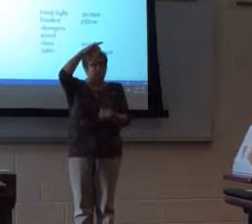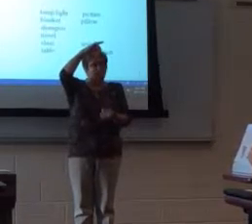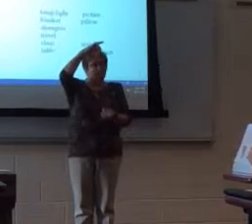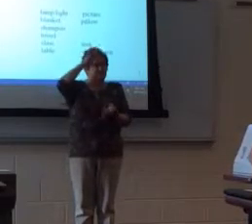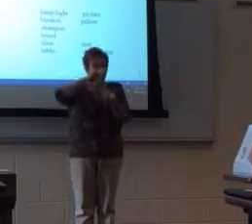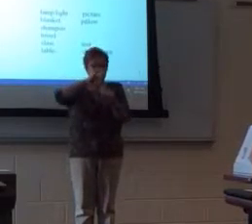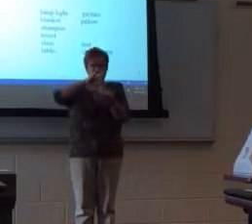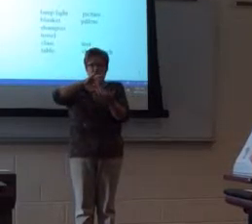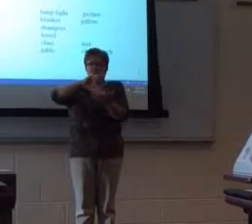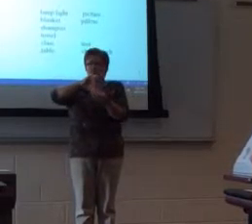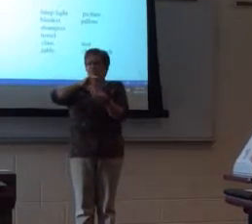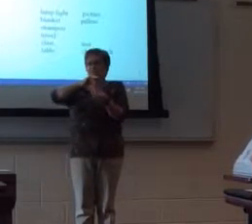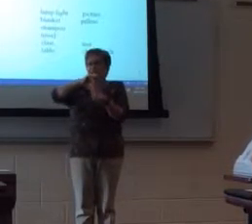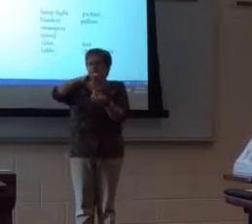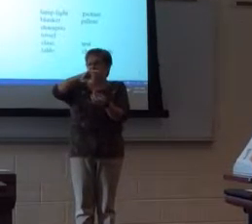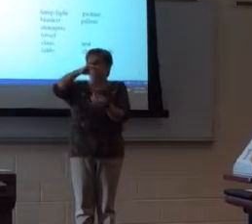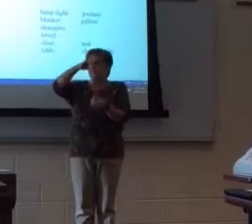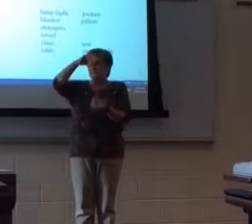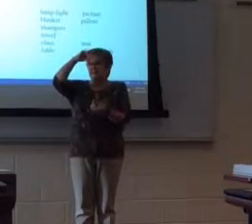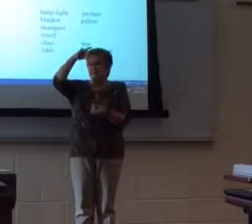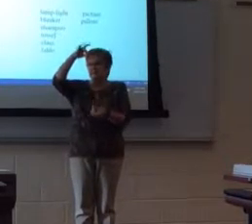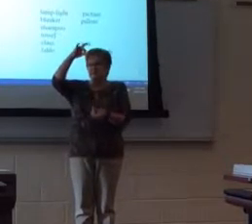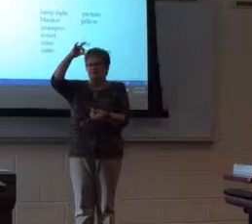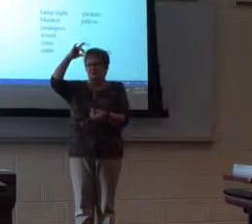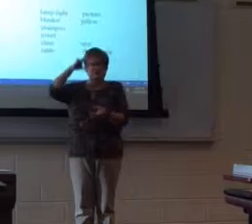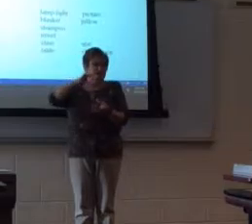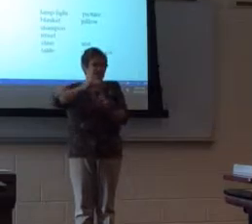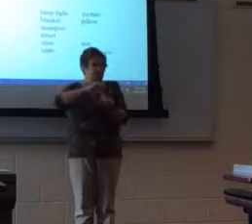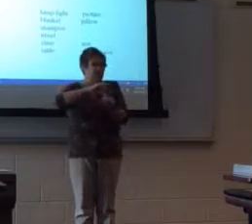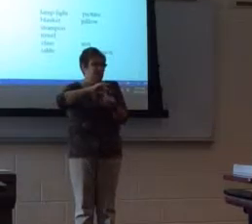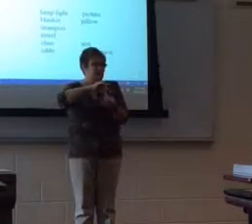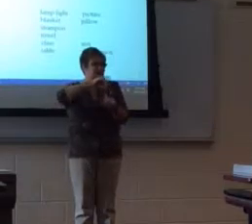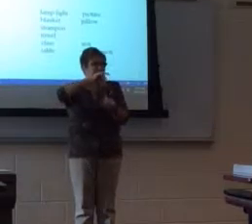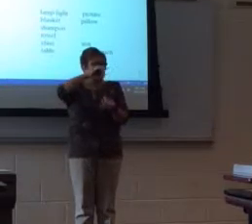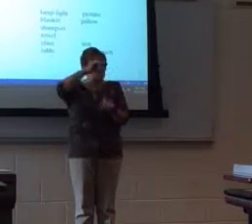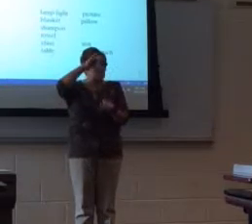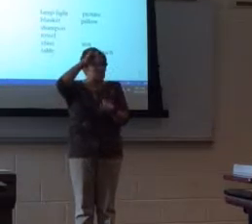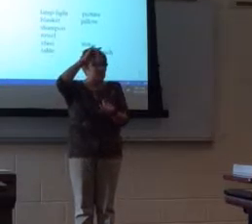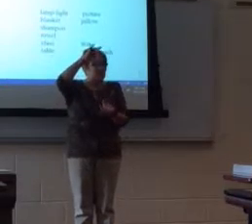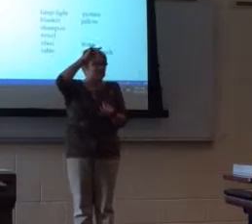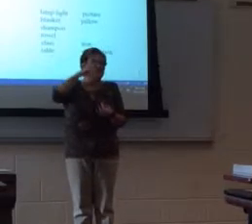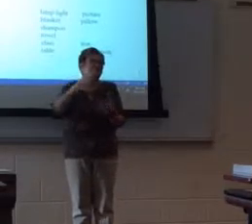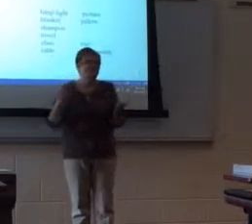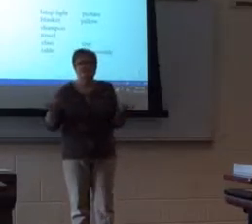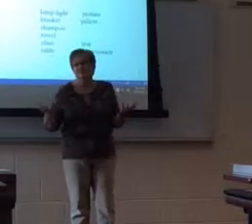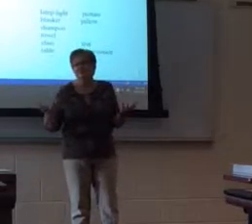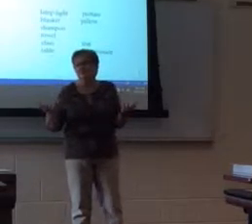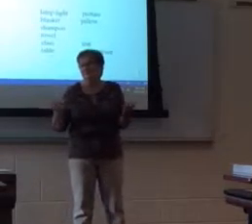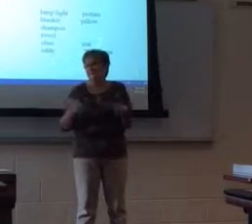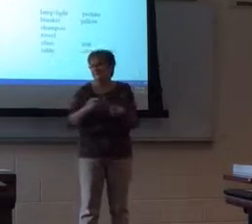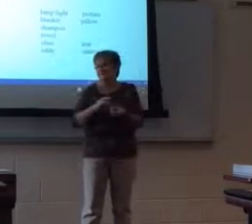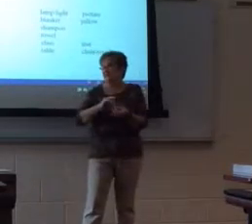Ghost. And if you say it makes it easier to do it. Ooh. It just gives it a different